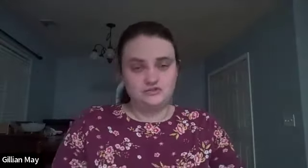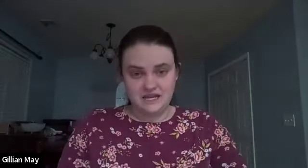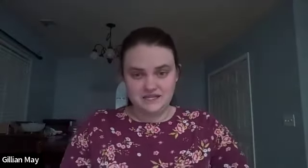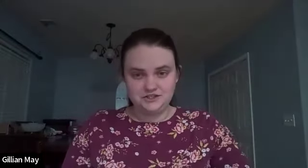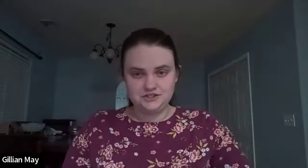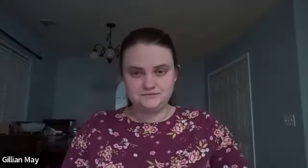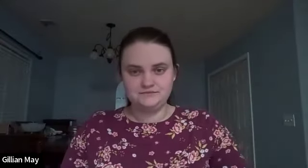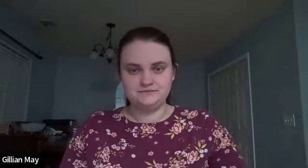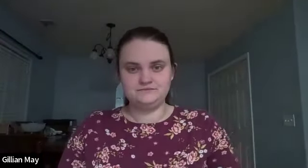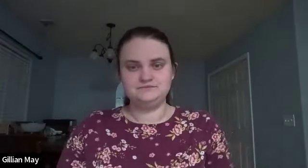Strange,